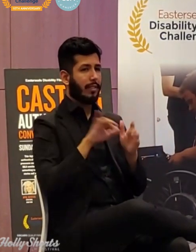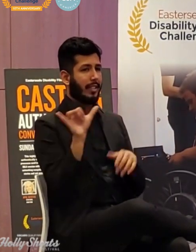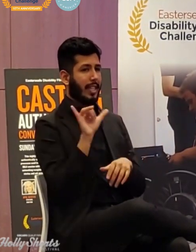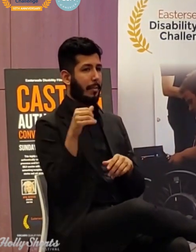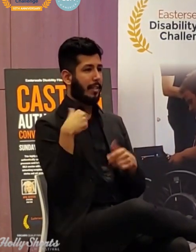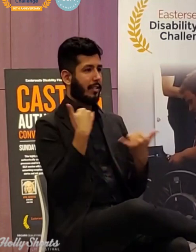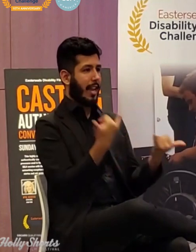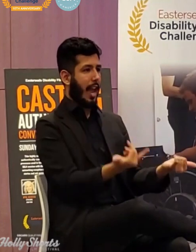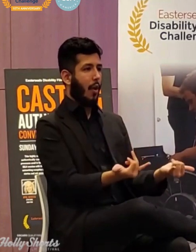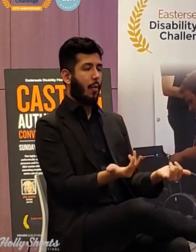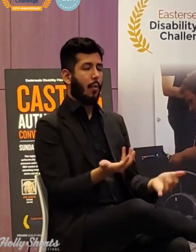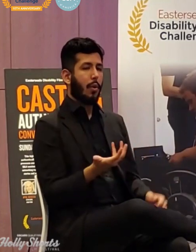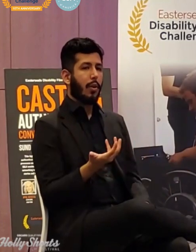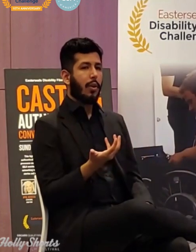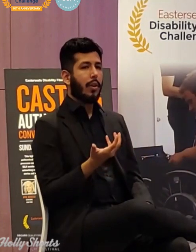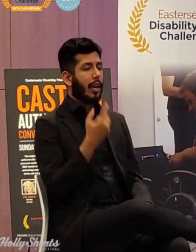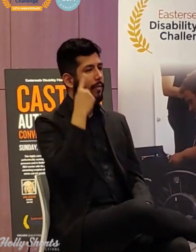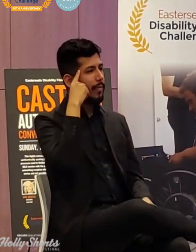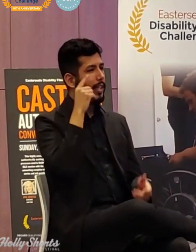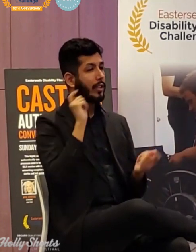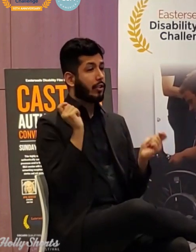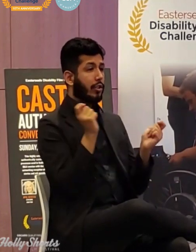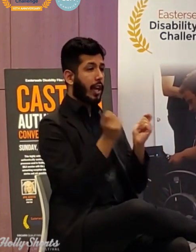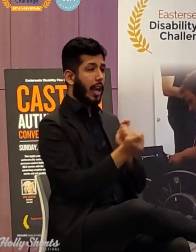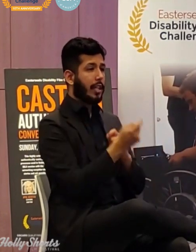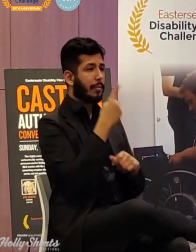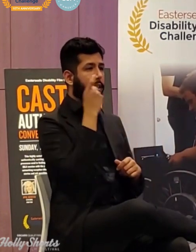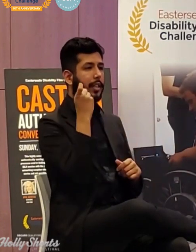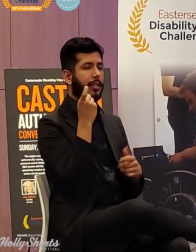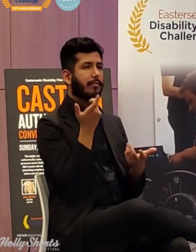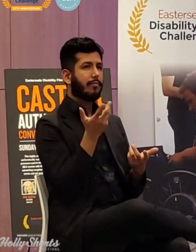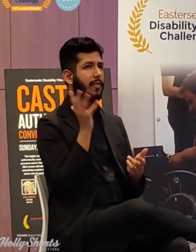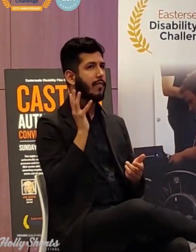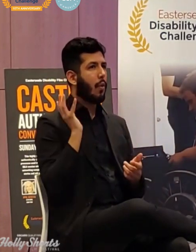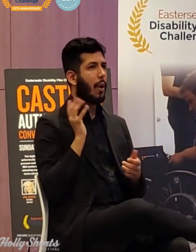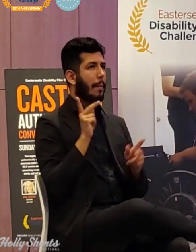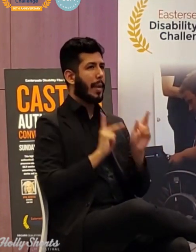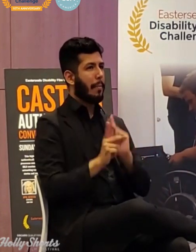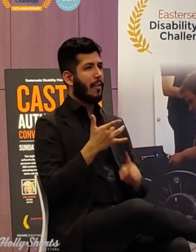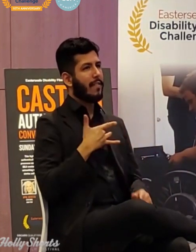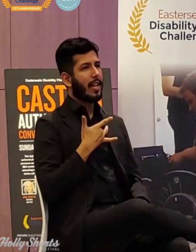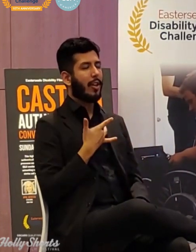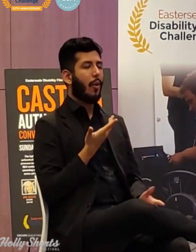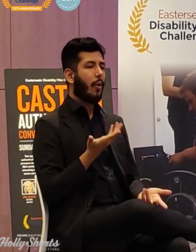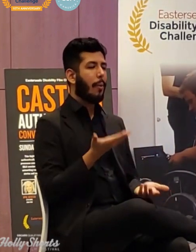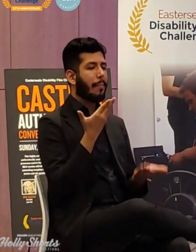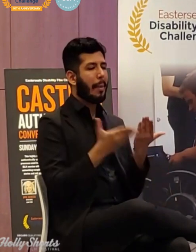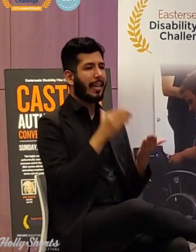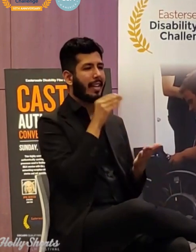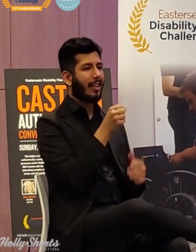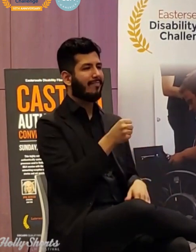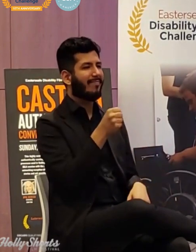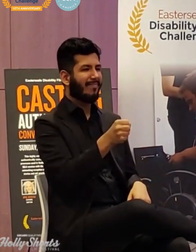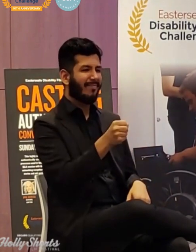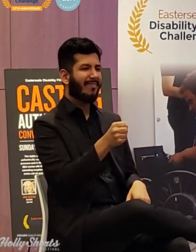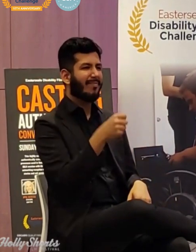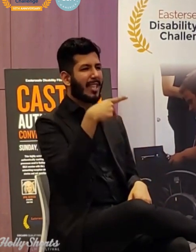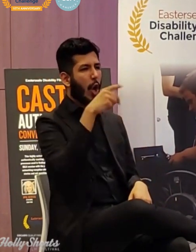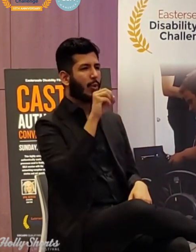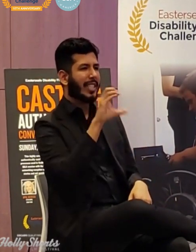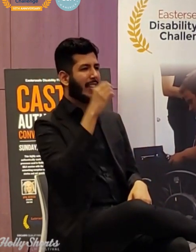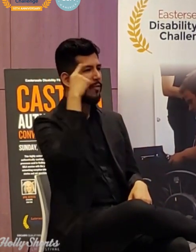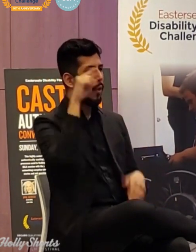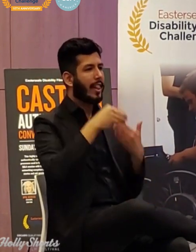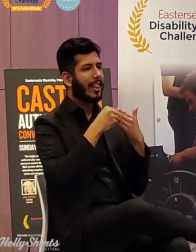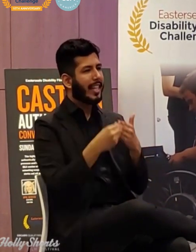think that happened because, you know, for a long time there'd be a sense of, oh, well, maybe not for the lead, but maybe for the second lead. And, you